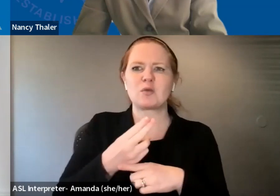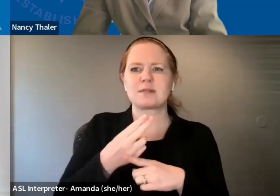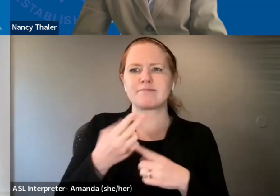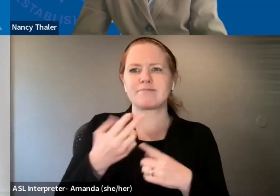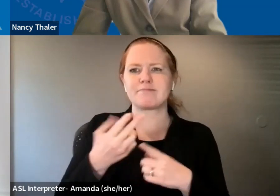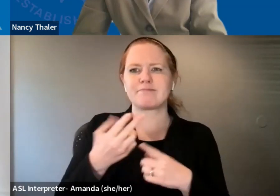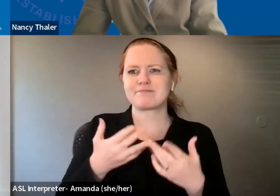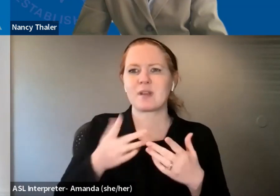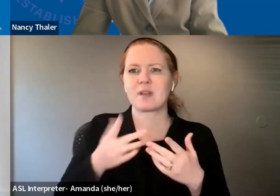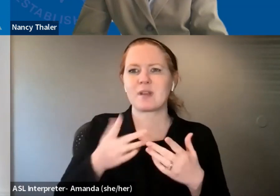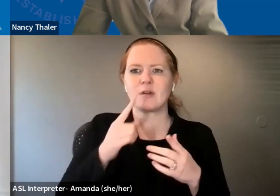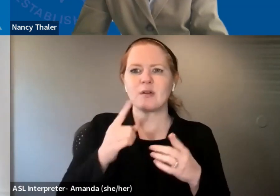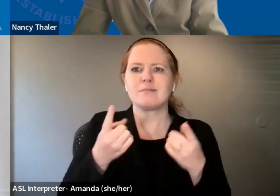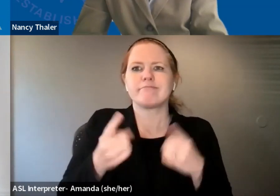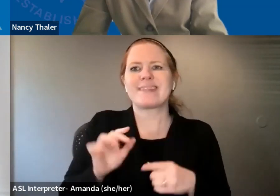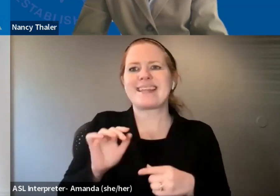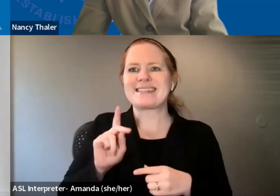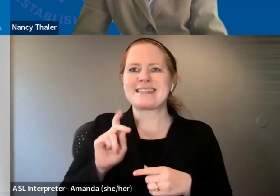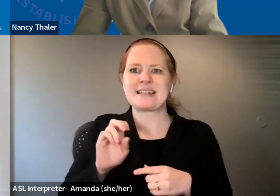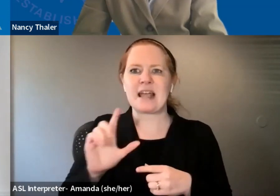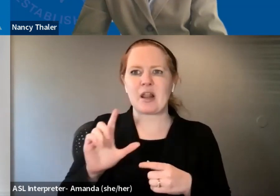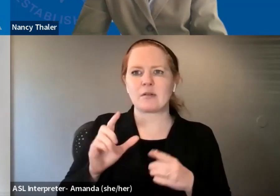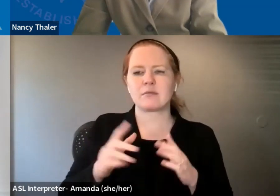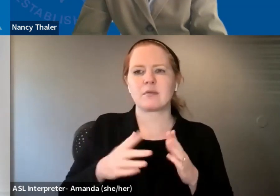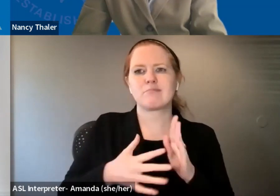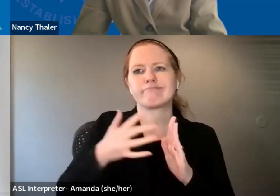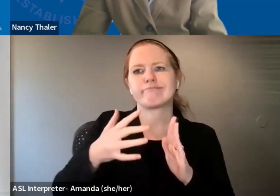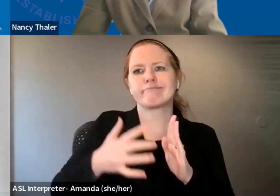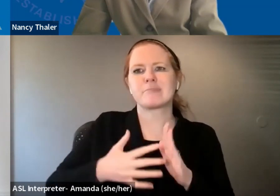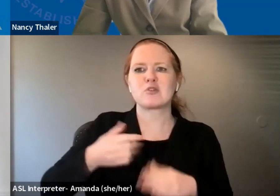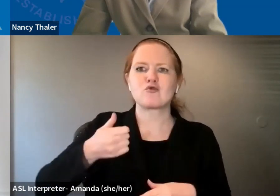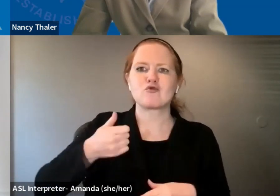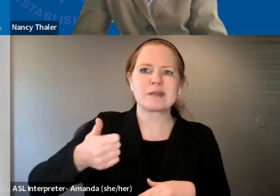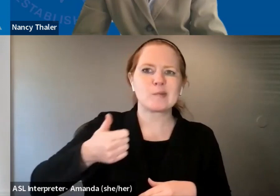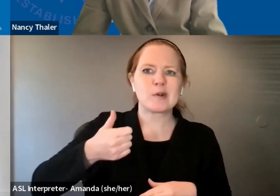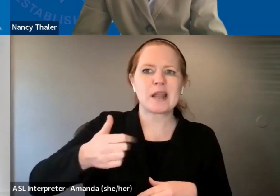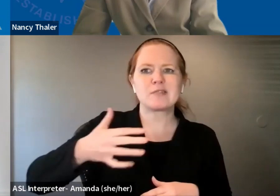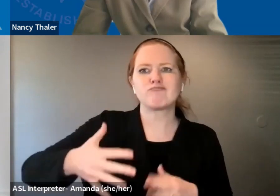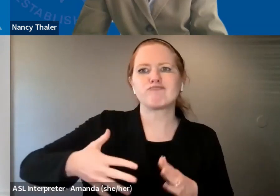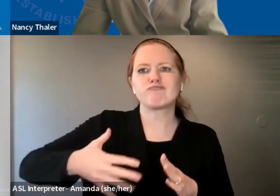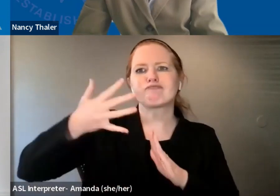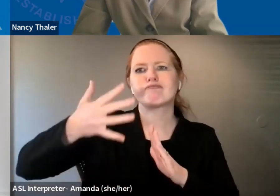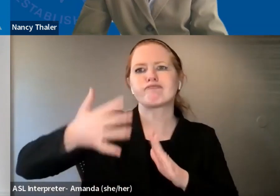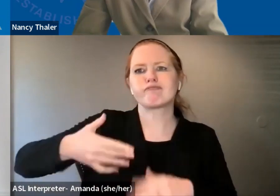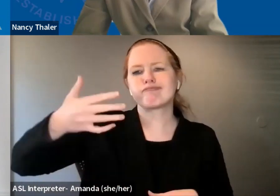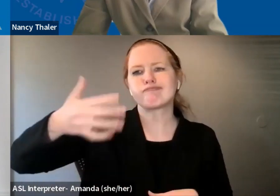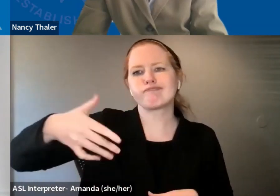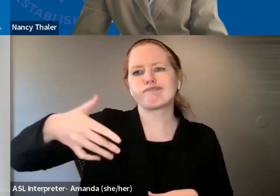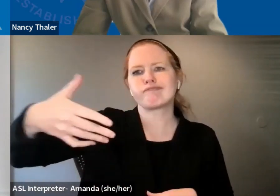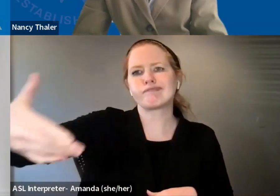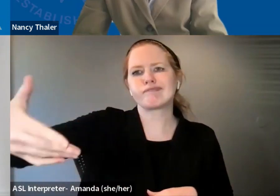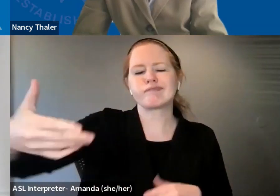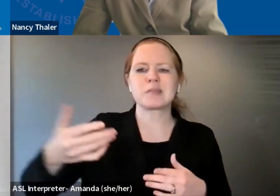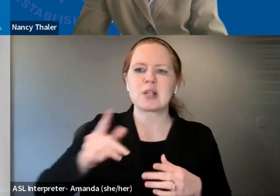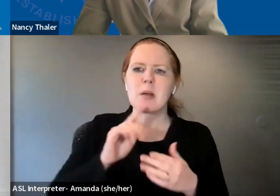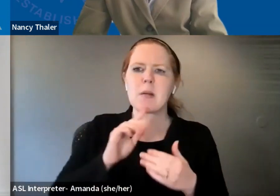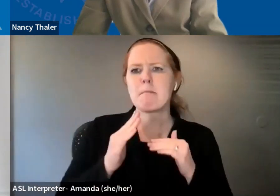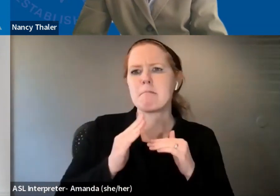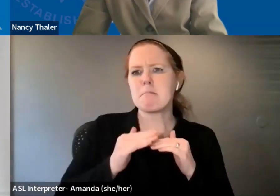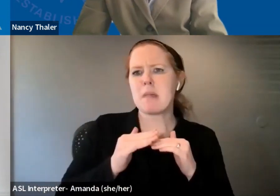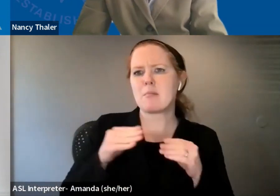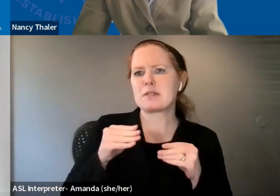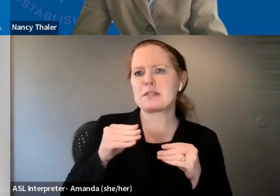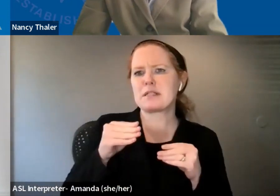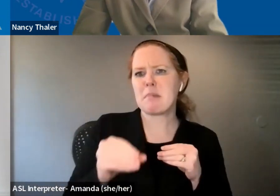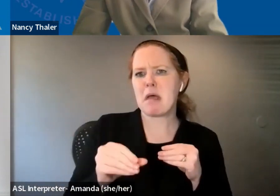for incidentals, occasional transportation and things like that, but very kind of minimal spending here and